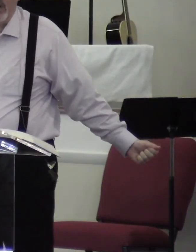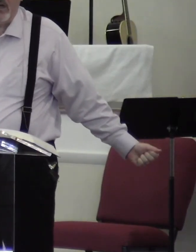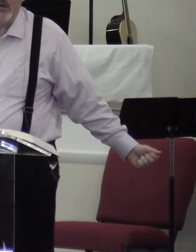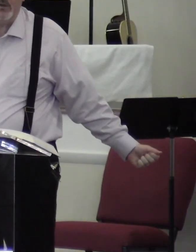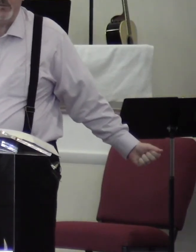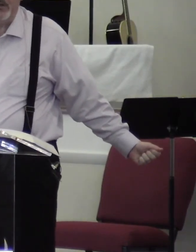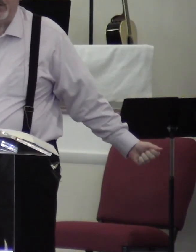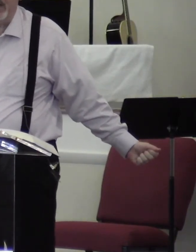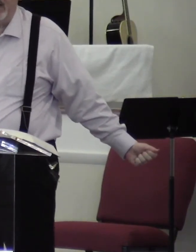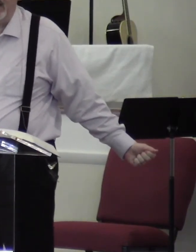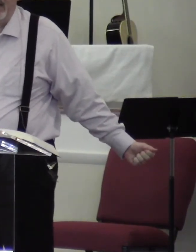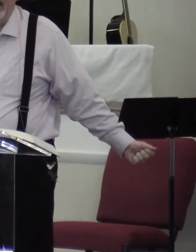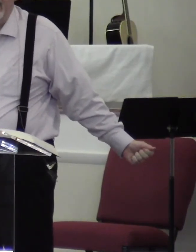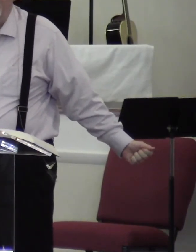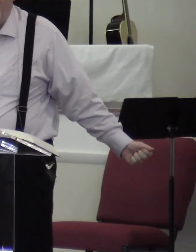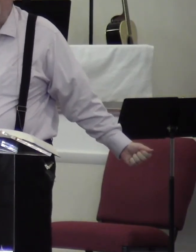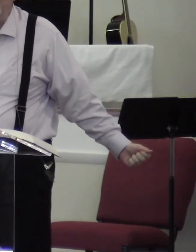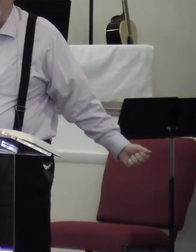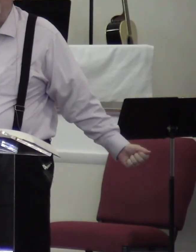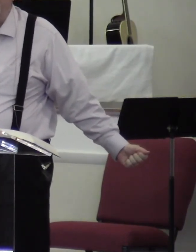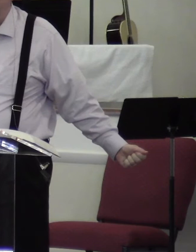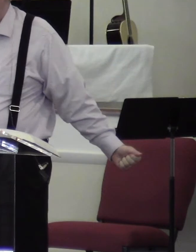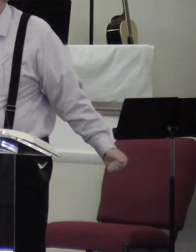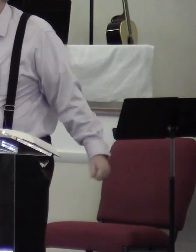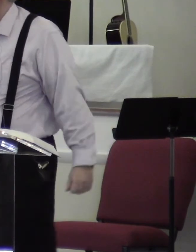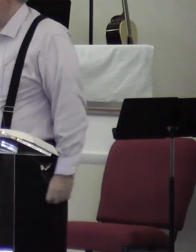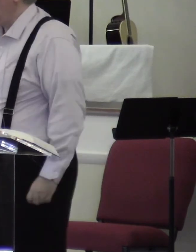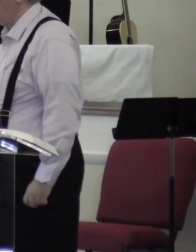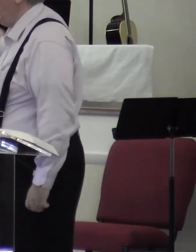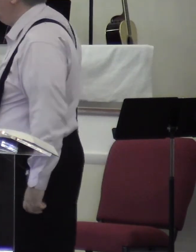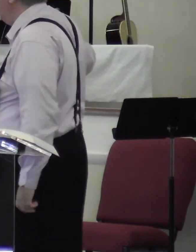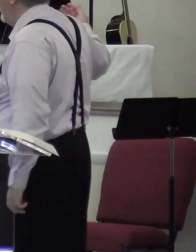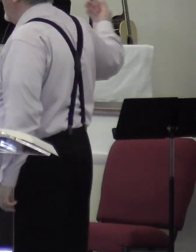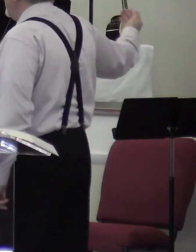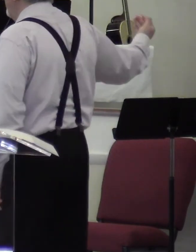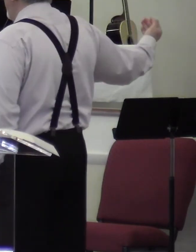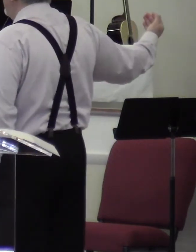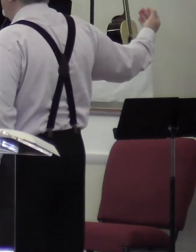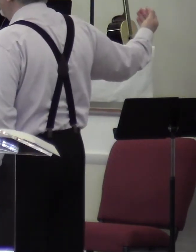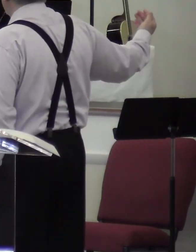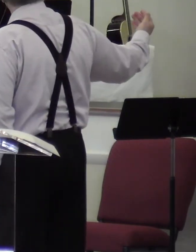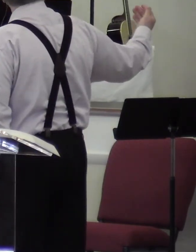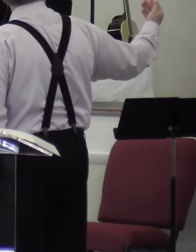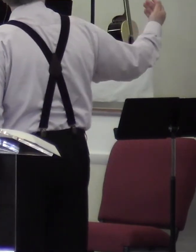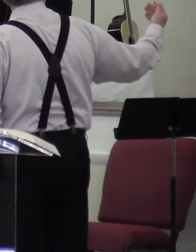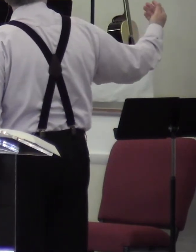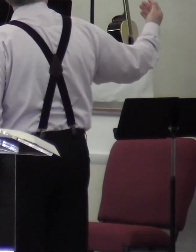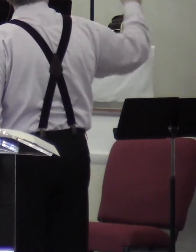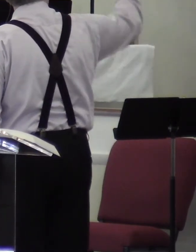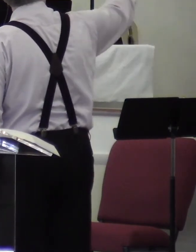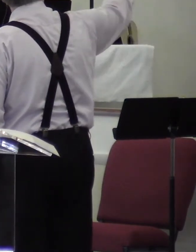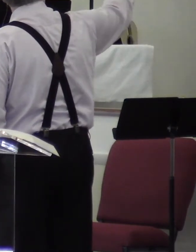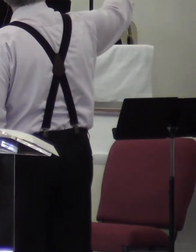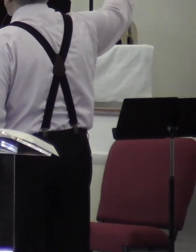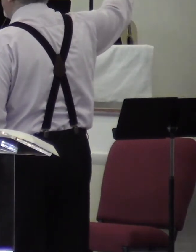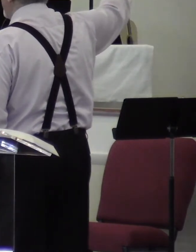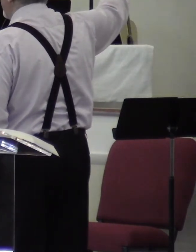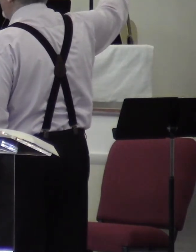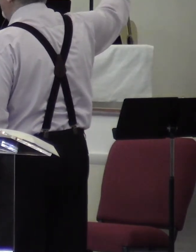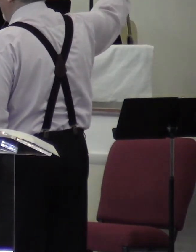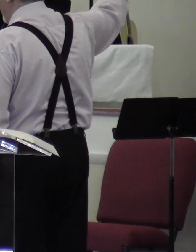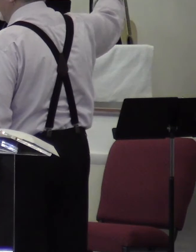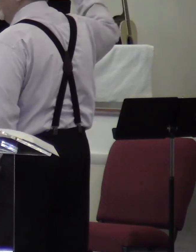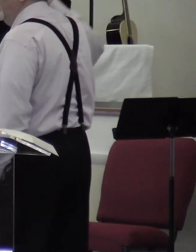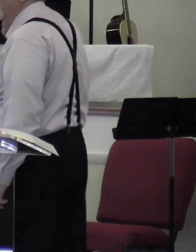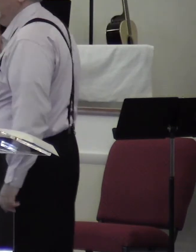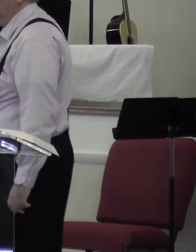symbol that we use, especially in Baptist life, is we go into the waters of baptism. That is a baptismal pool right